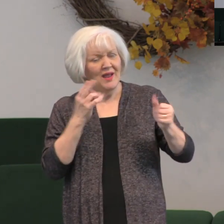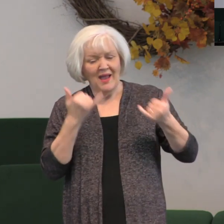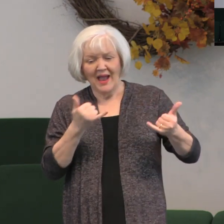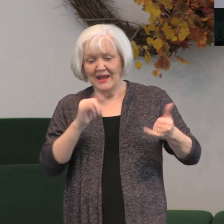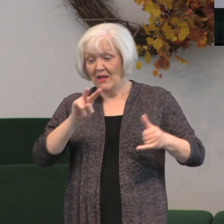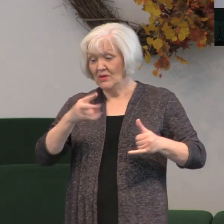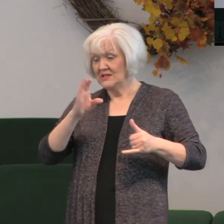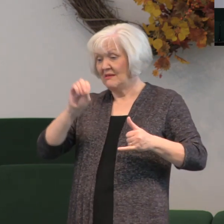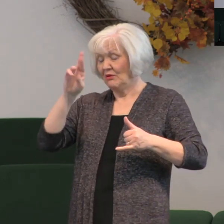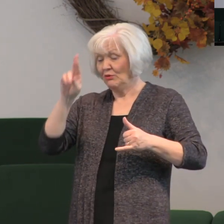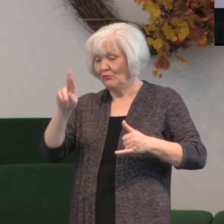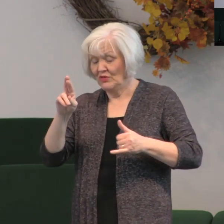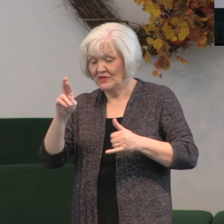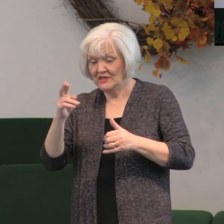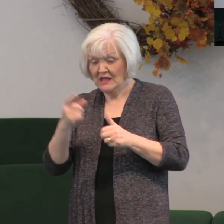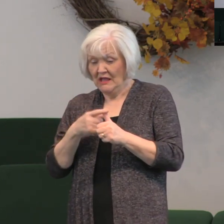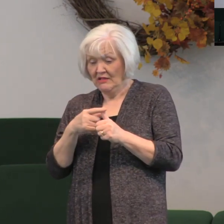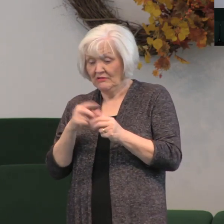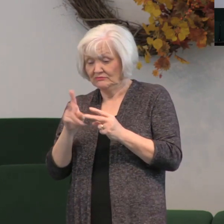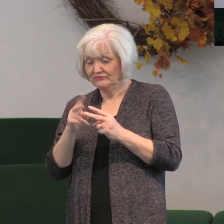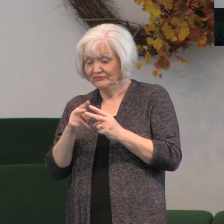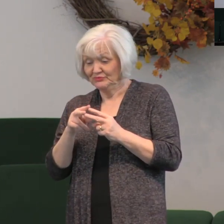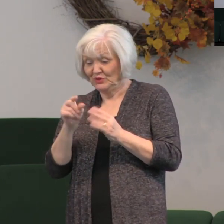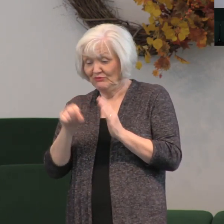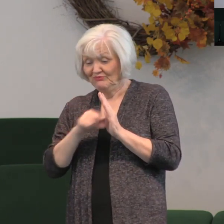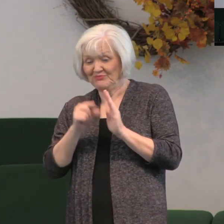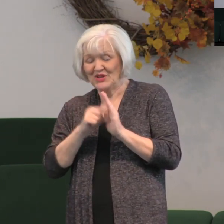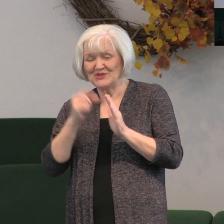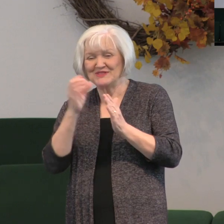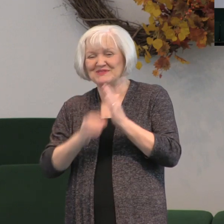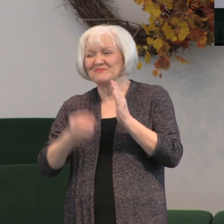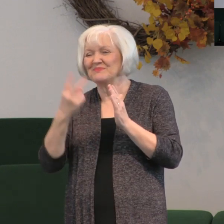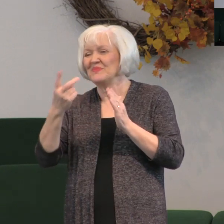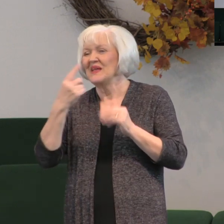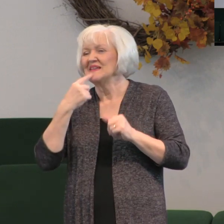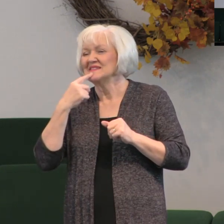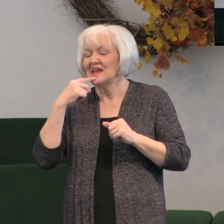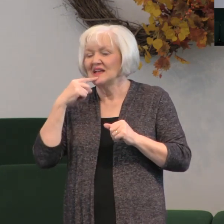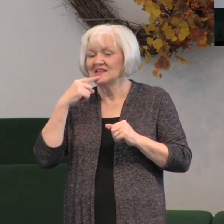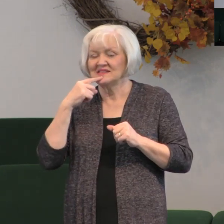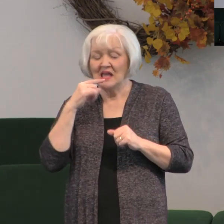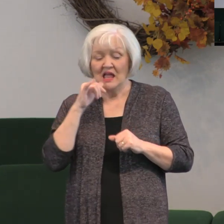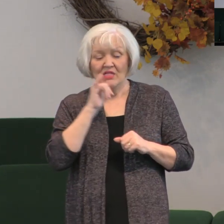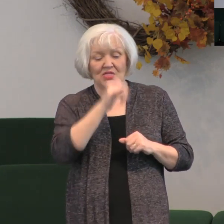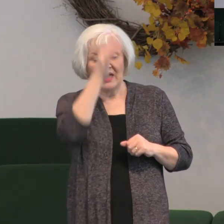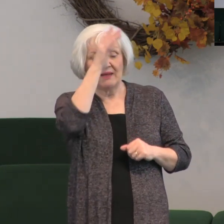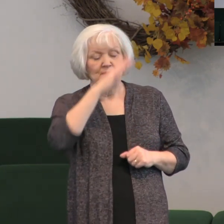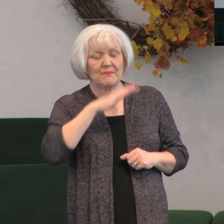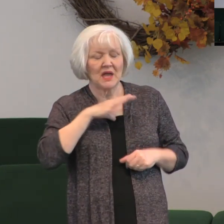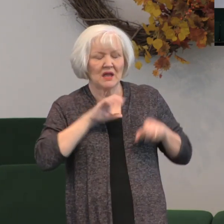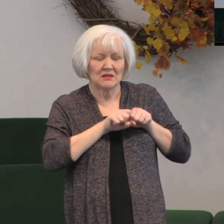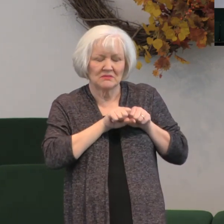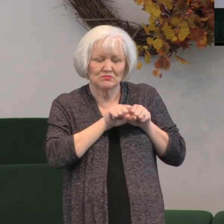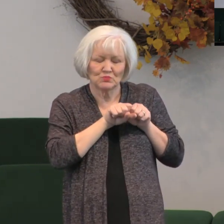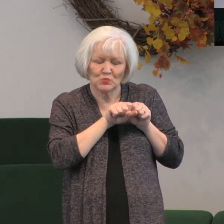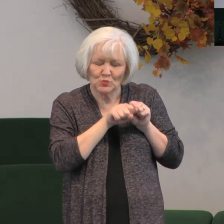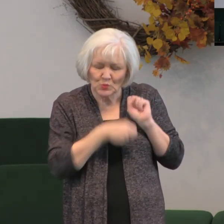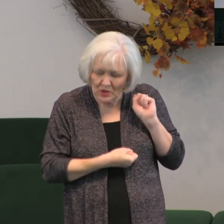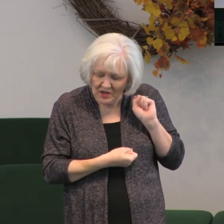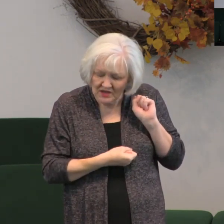Corinthians the first couple verses of chapter 2 and he says that this man is so heartbroken over what he has done